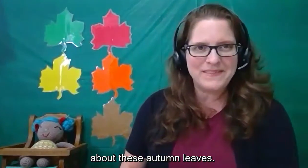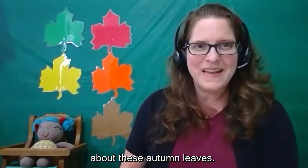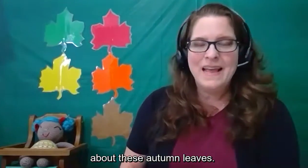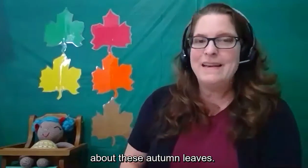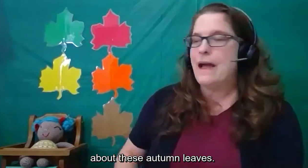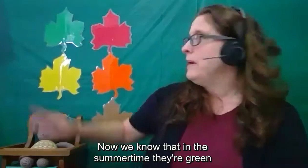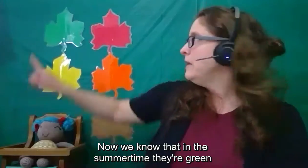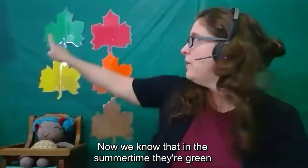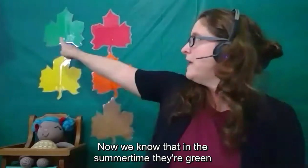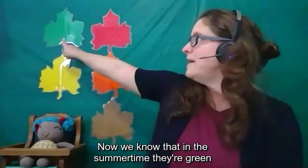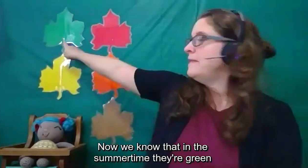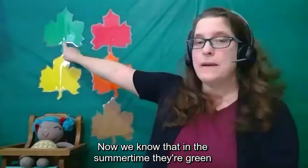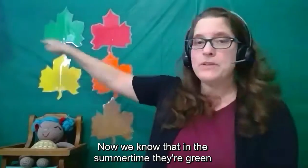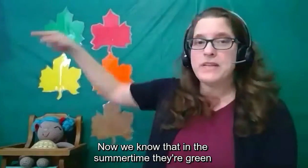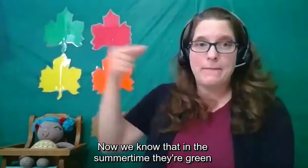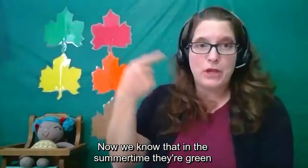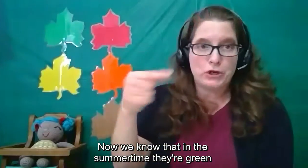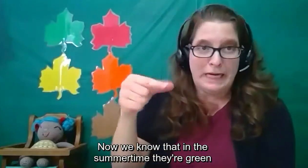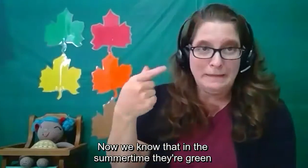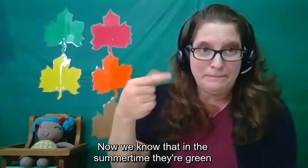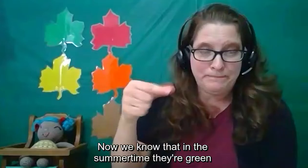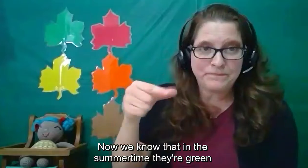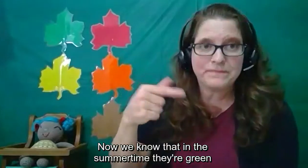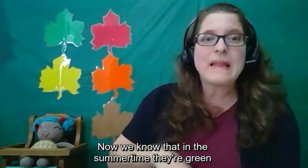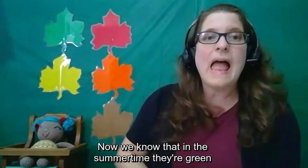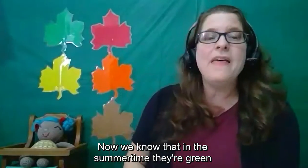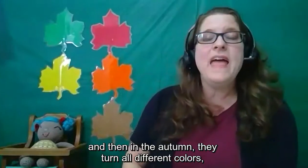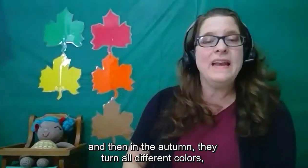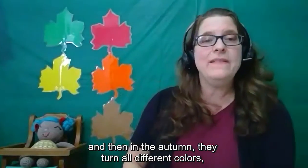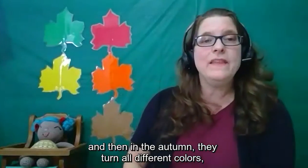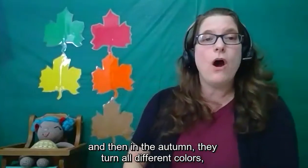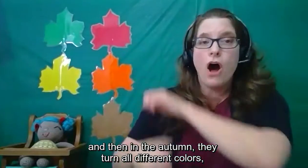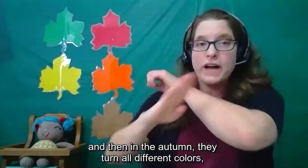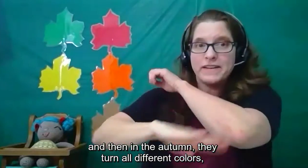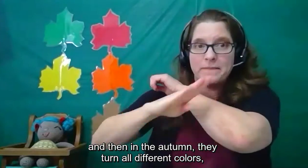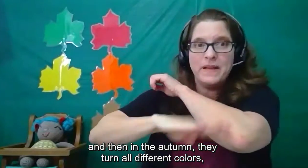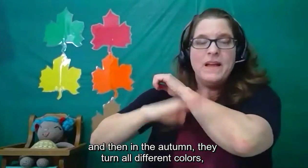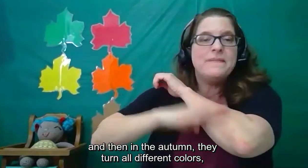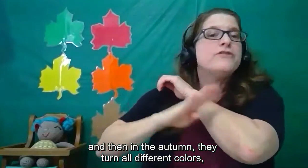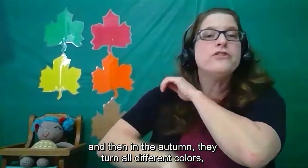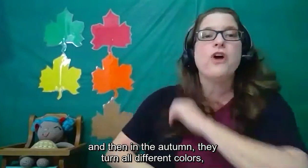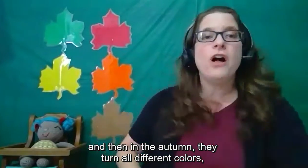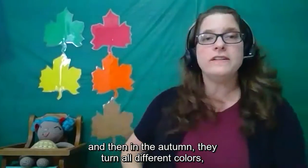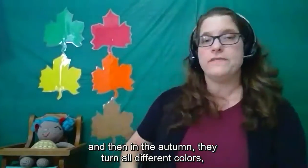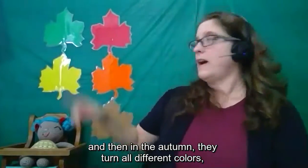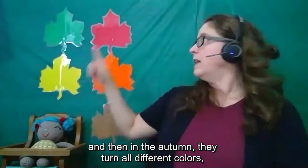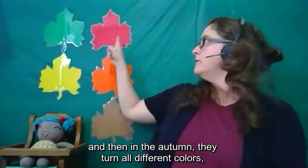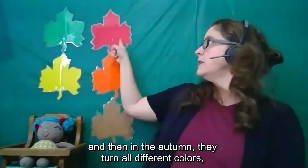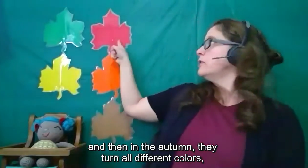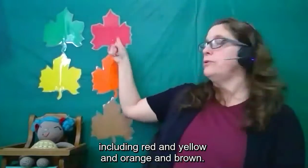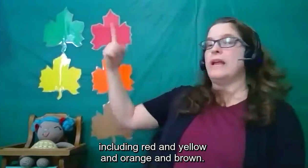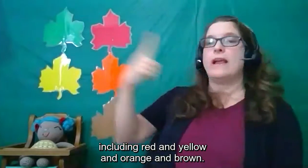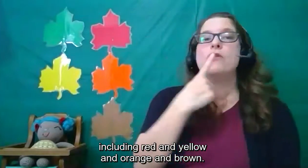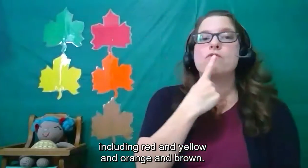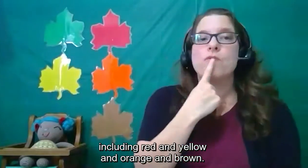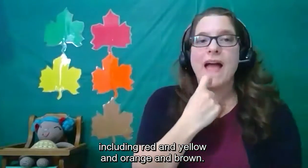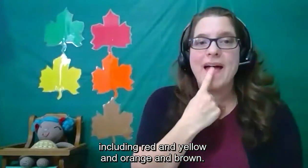leaves. Now we know that in the summertime they're green, and then in the autumn they turn all different colors, including